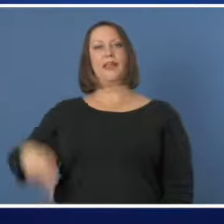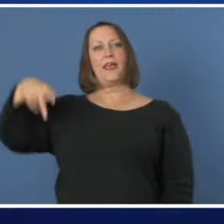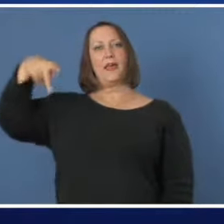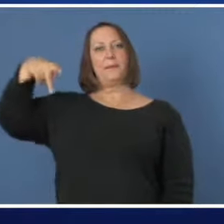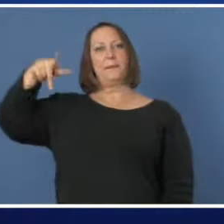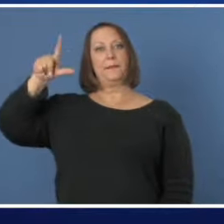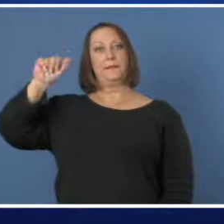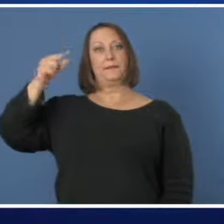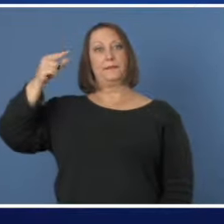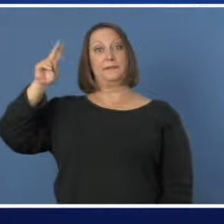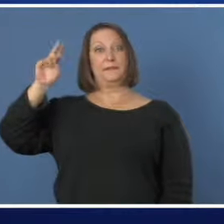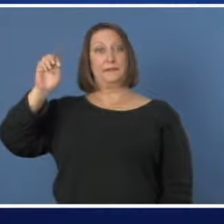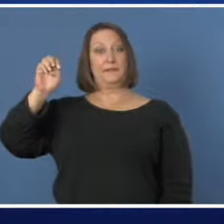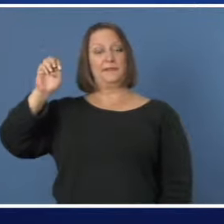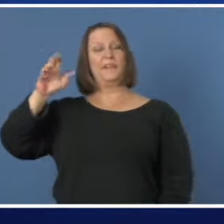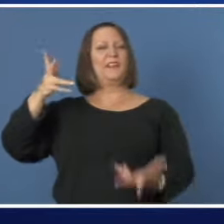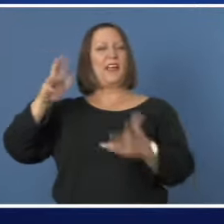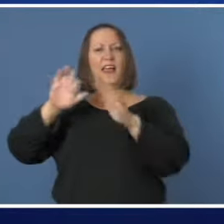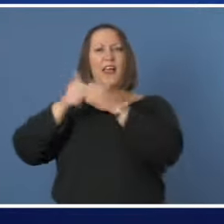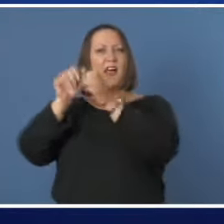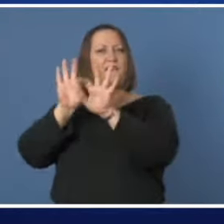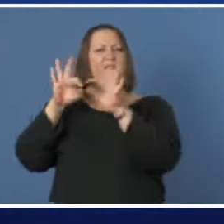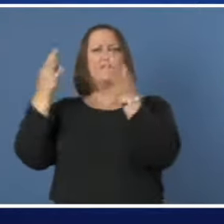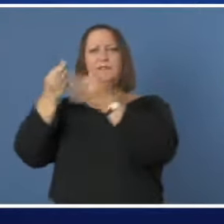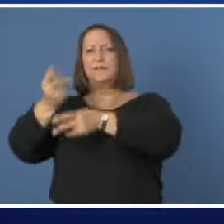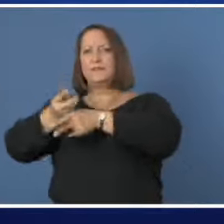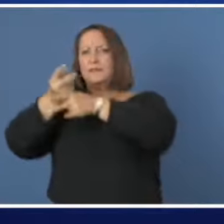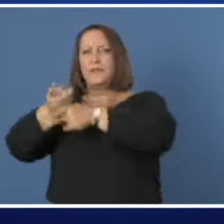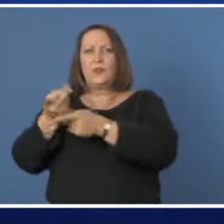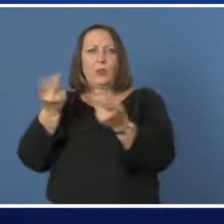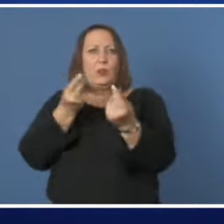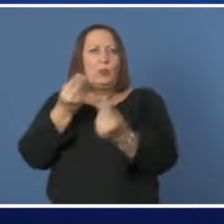Plague family guide to home care